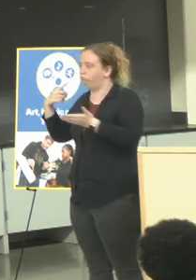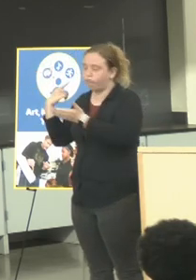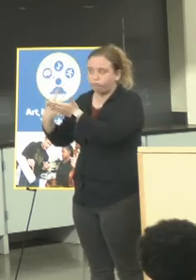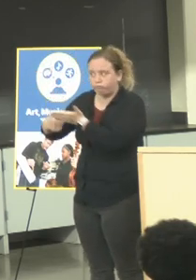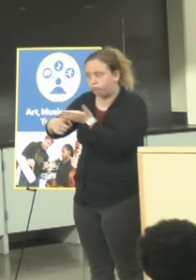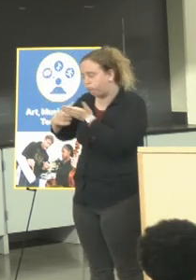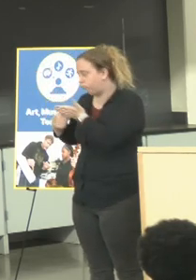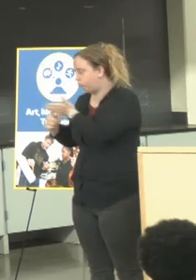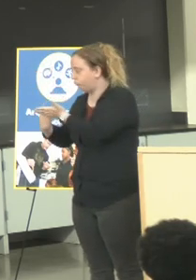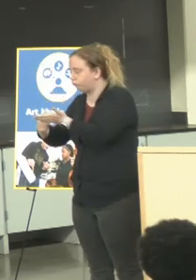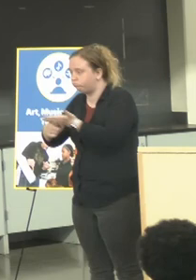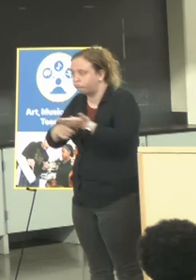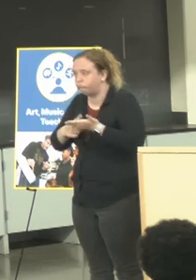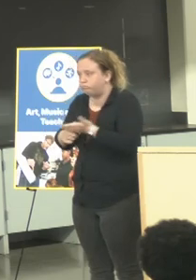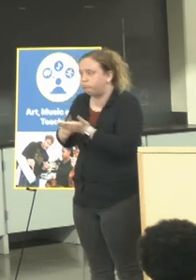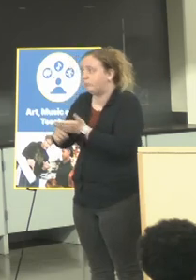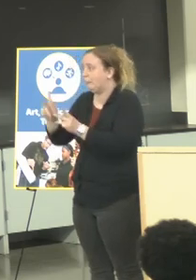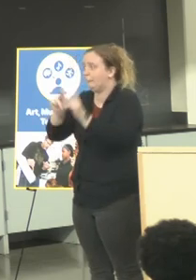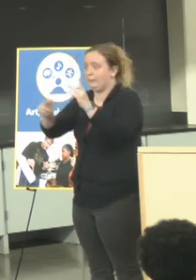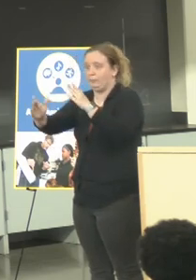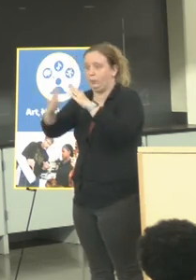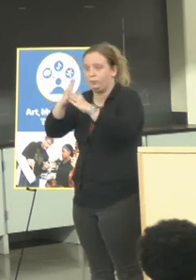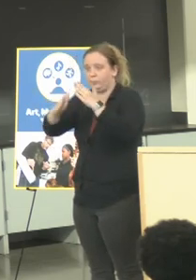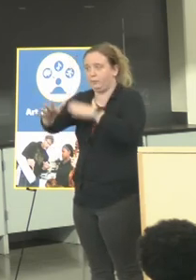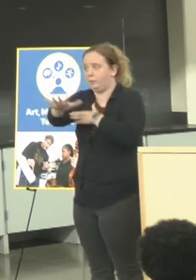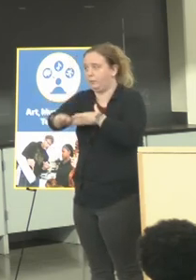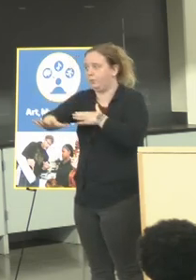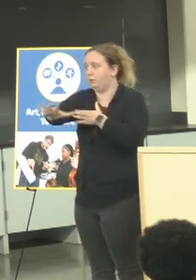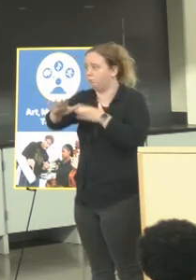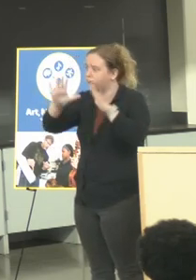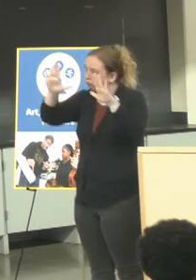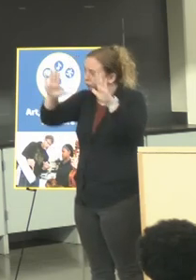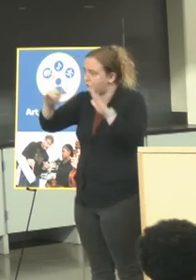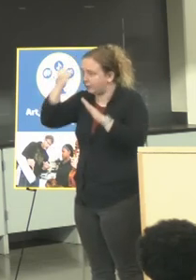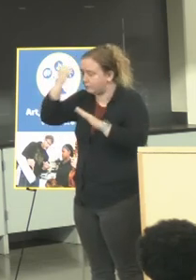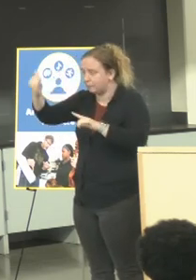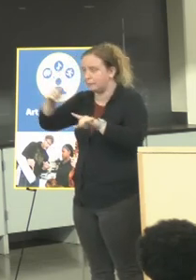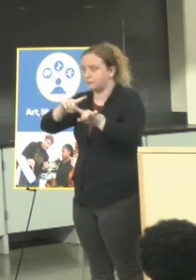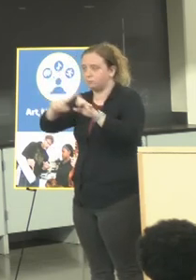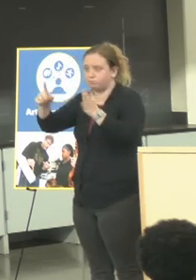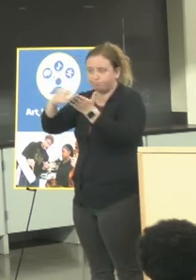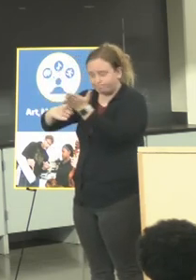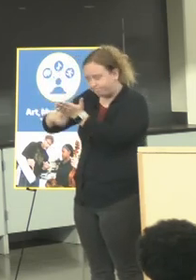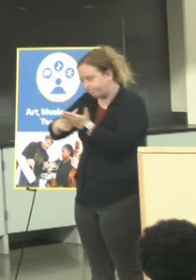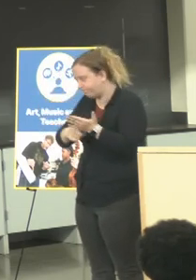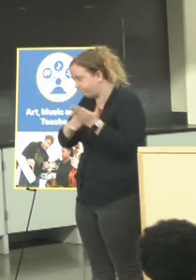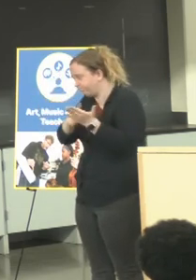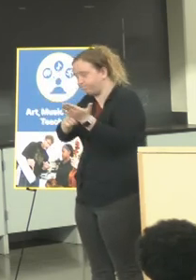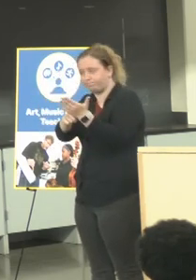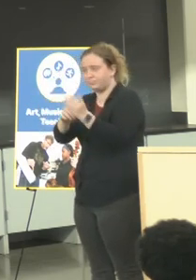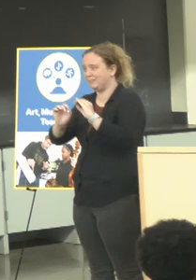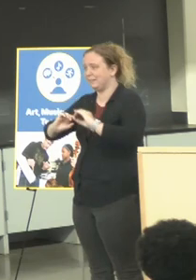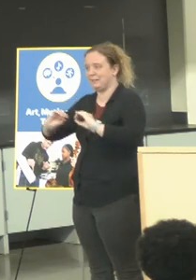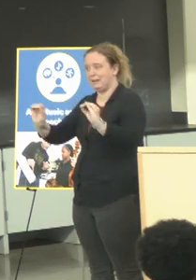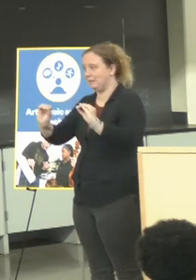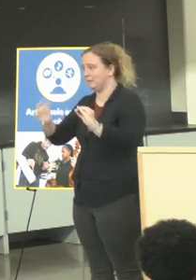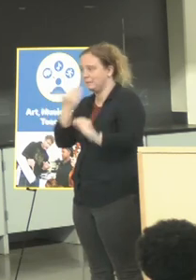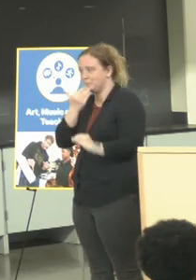come forward that would suggest this is an alternative to doing the reductions that we're talking about. And